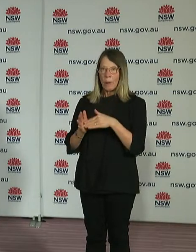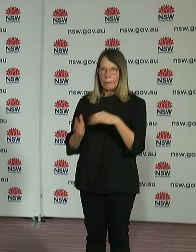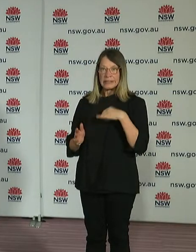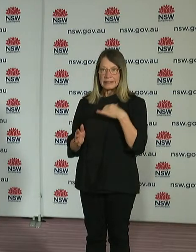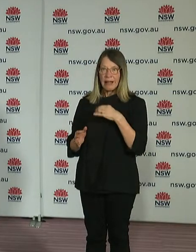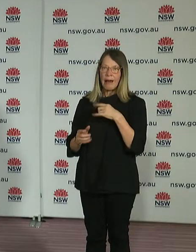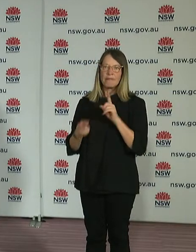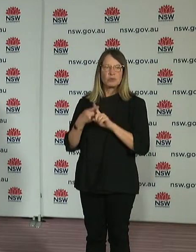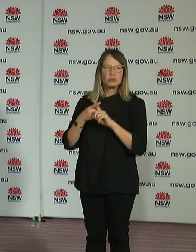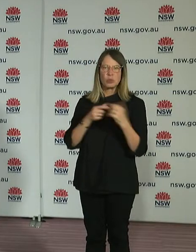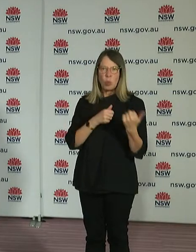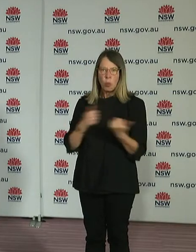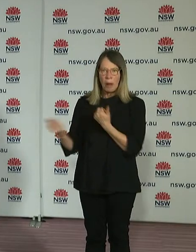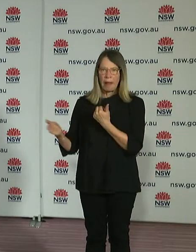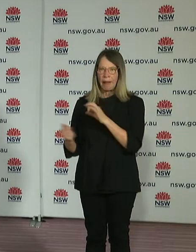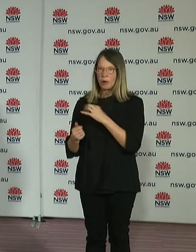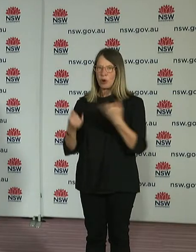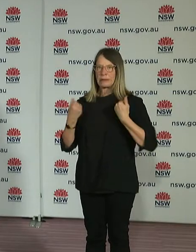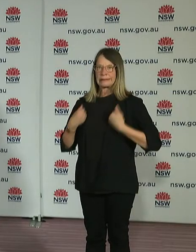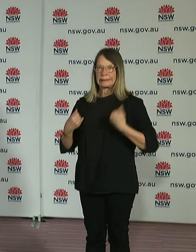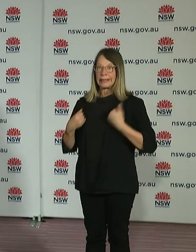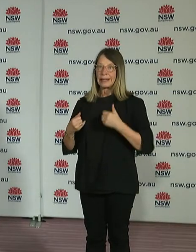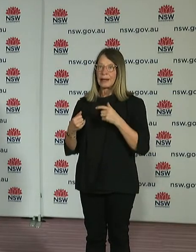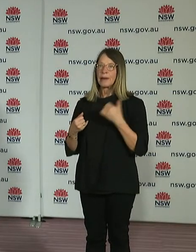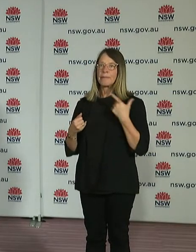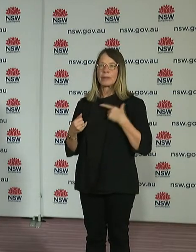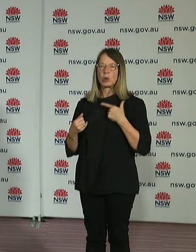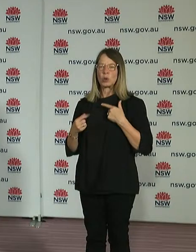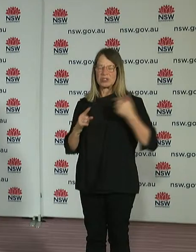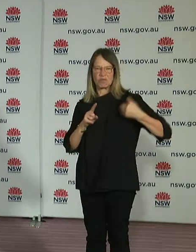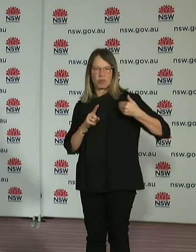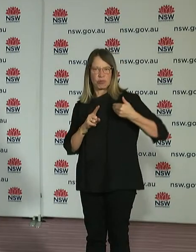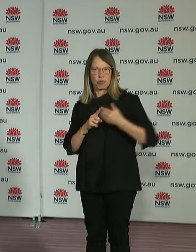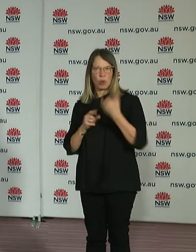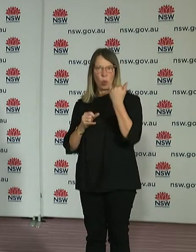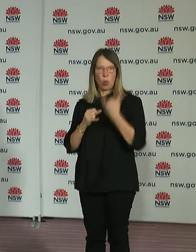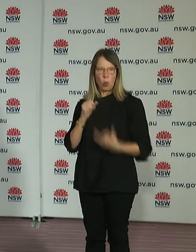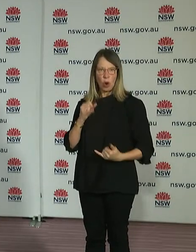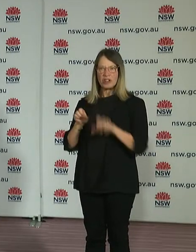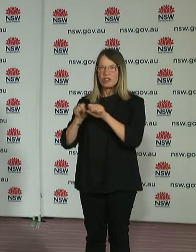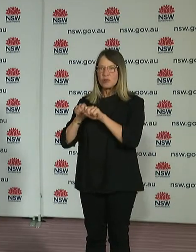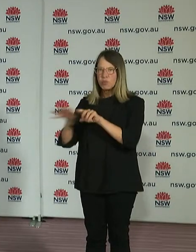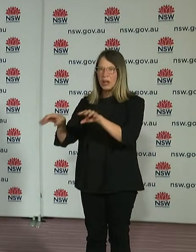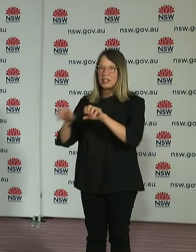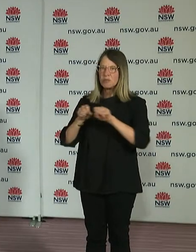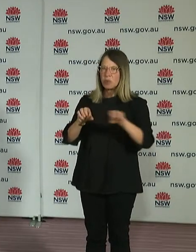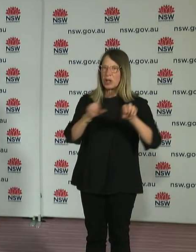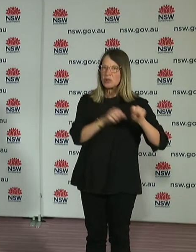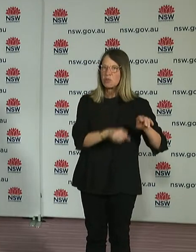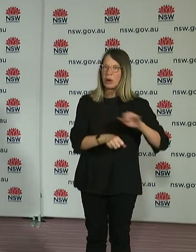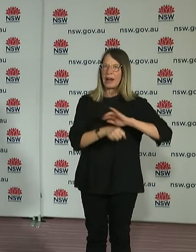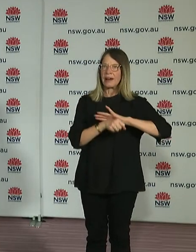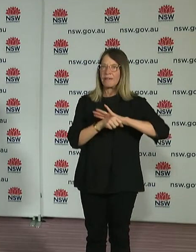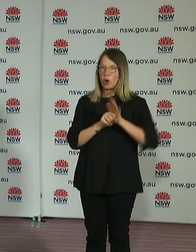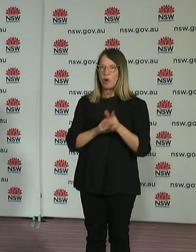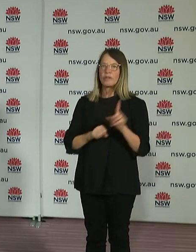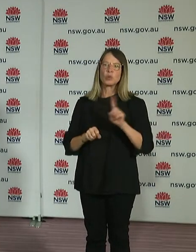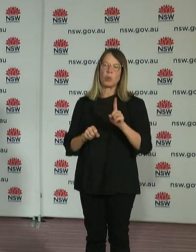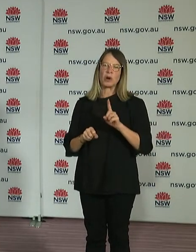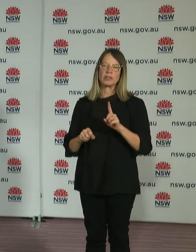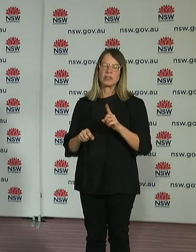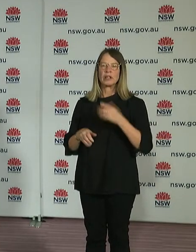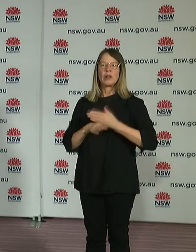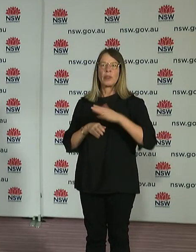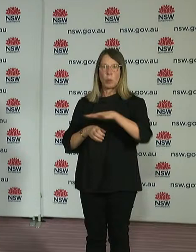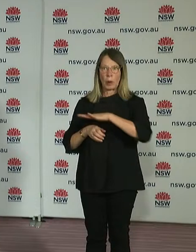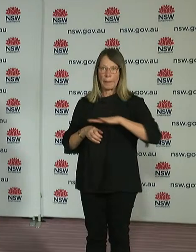of transmission has occurred between workers and then workers passing it on to patrons, and that's always been the fear for us, and we just ask